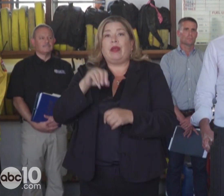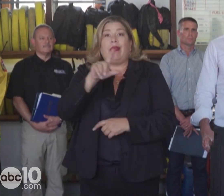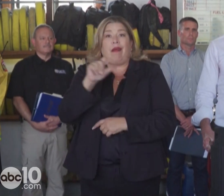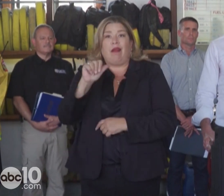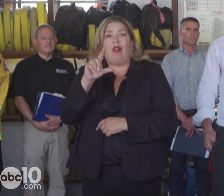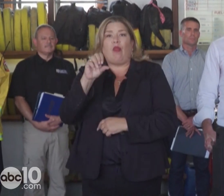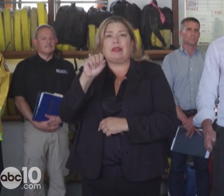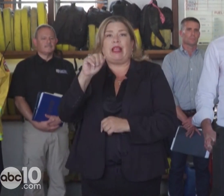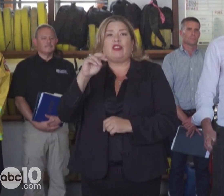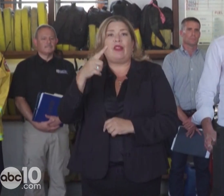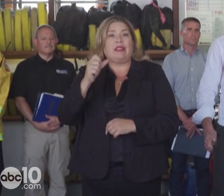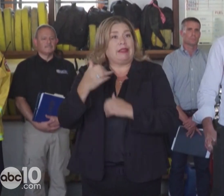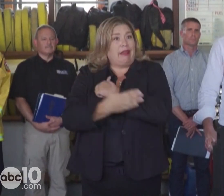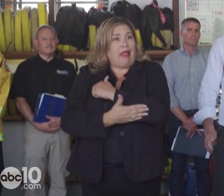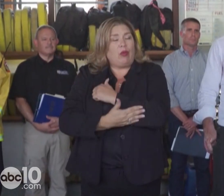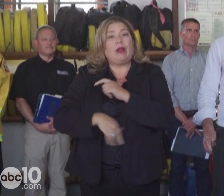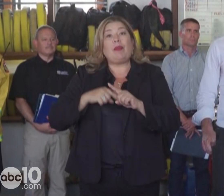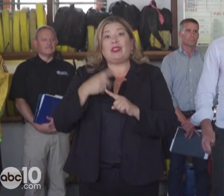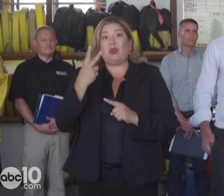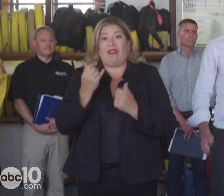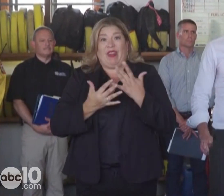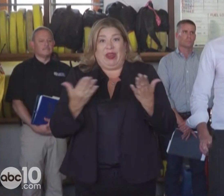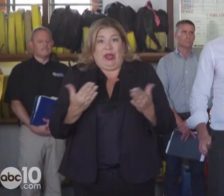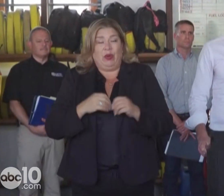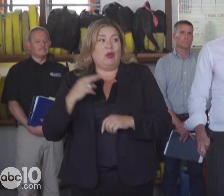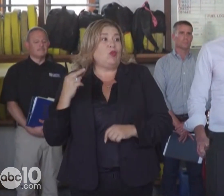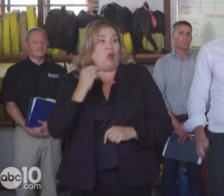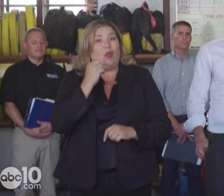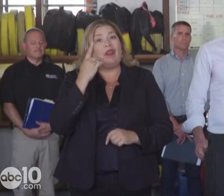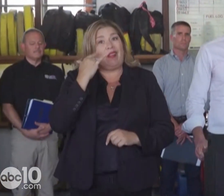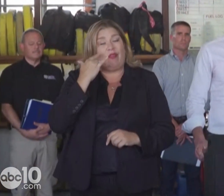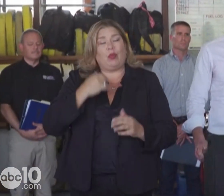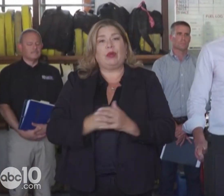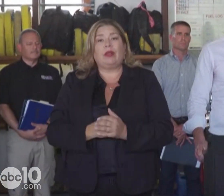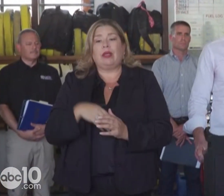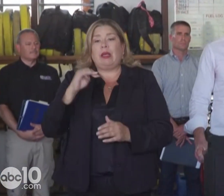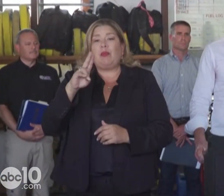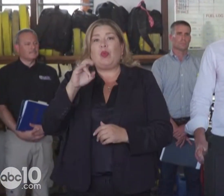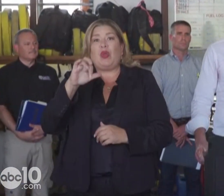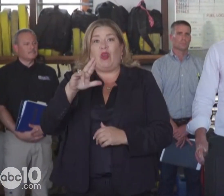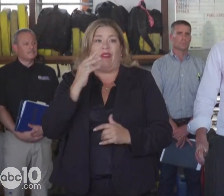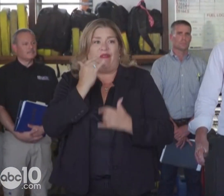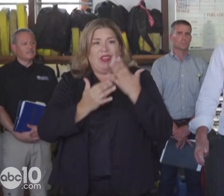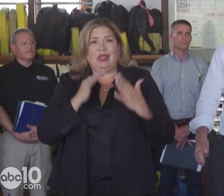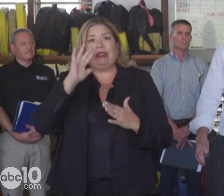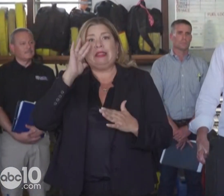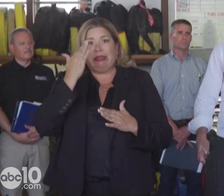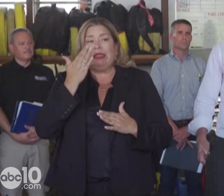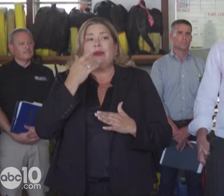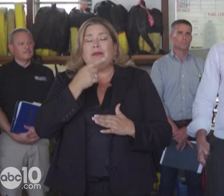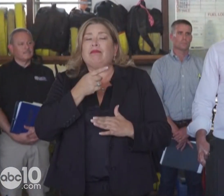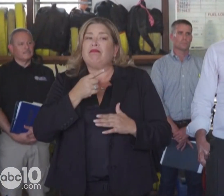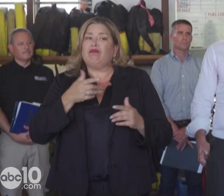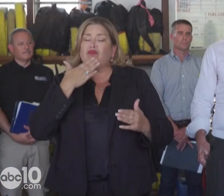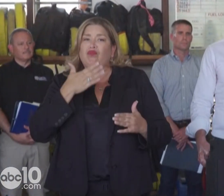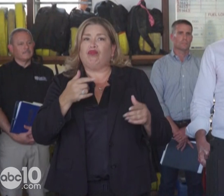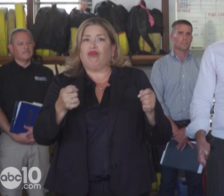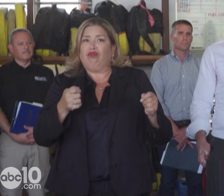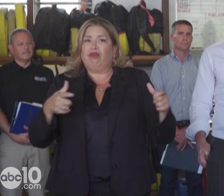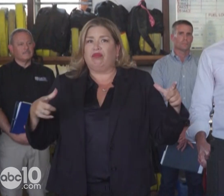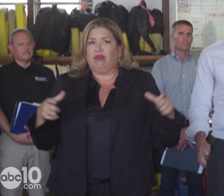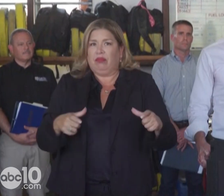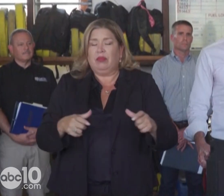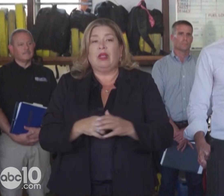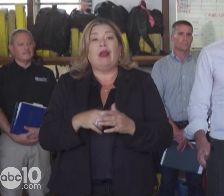County and two fires here in Northern California, though the Muir fire seems to be substantially under control.